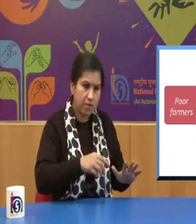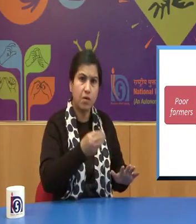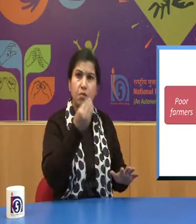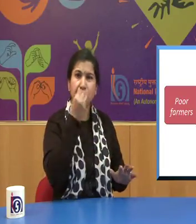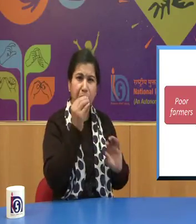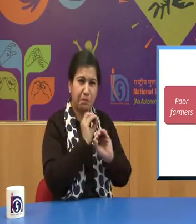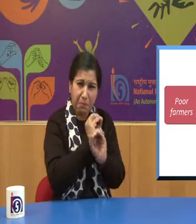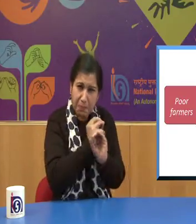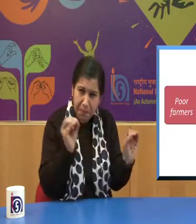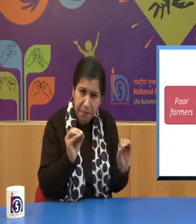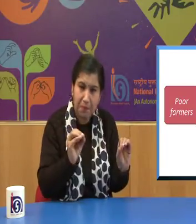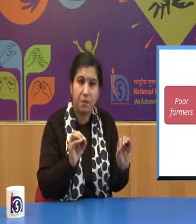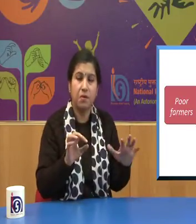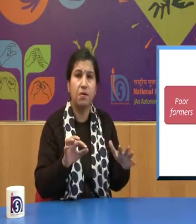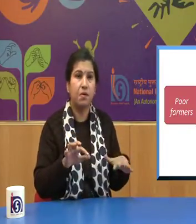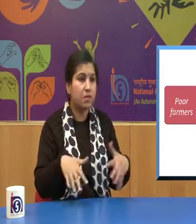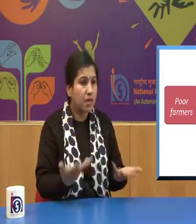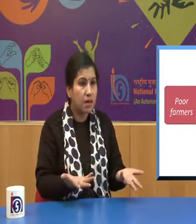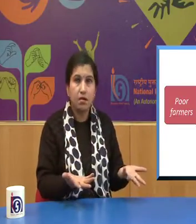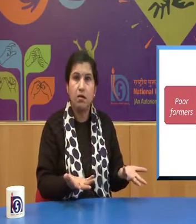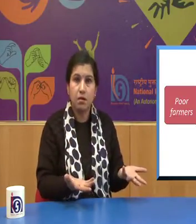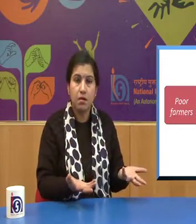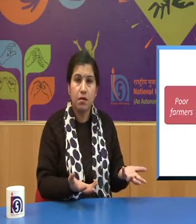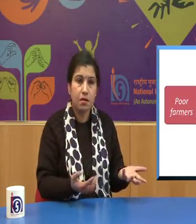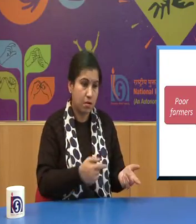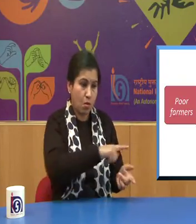the zamindars could not pay the taxes.